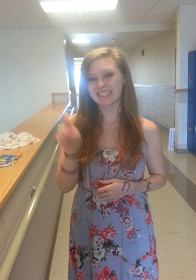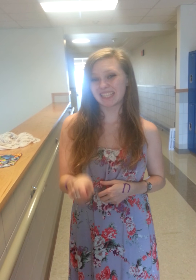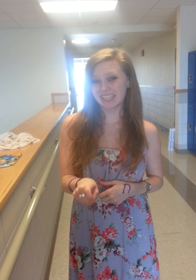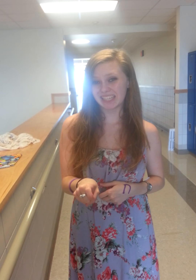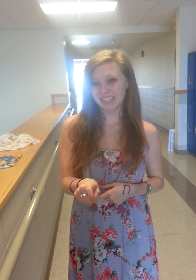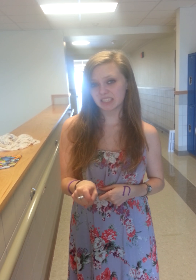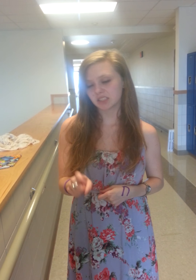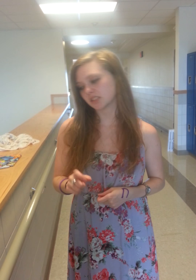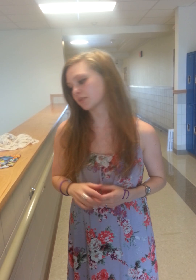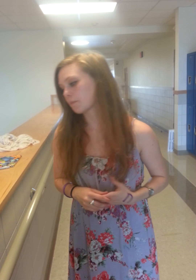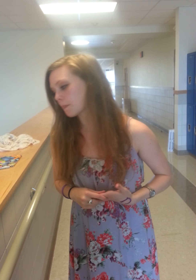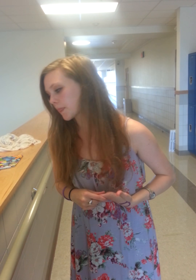Need.